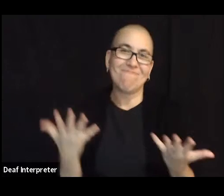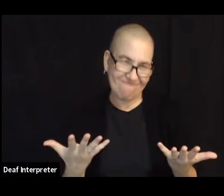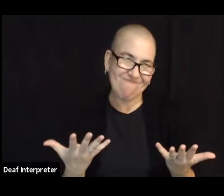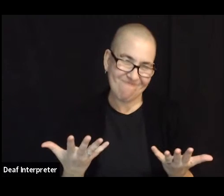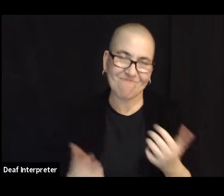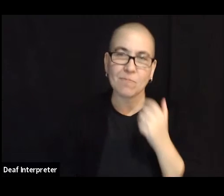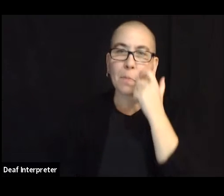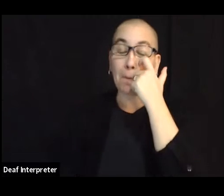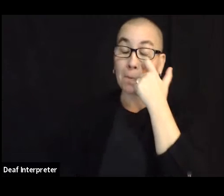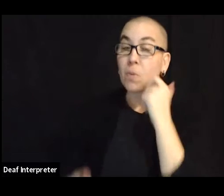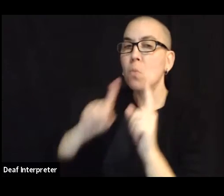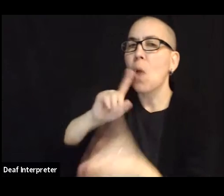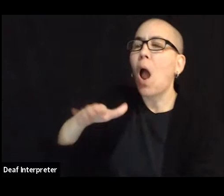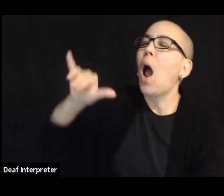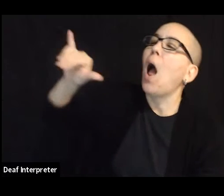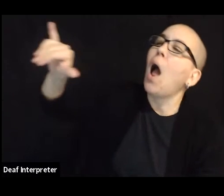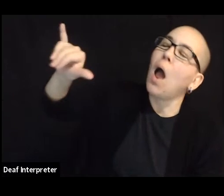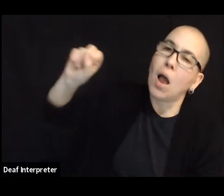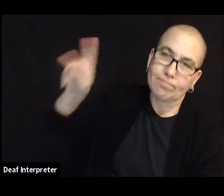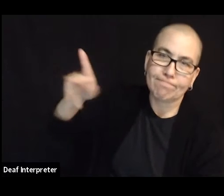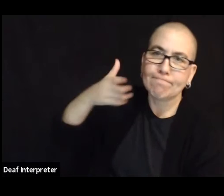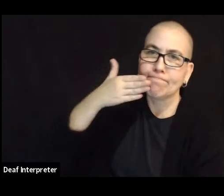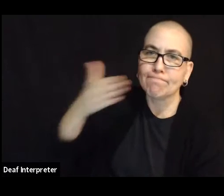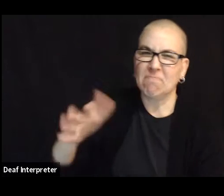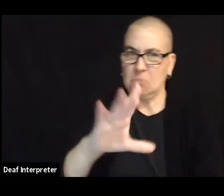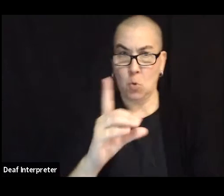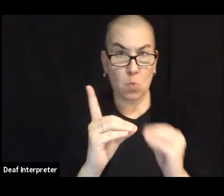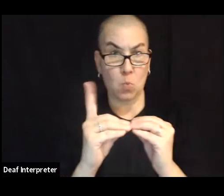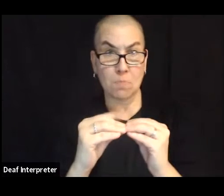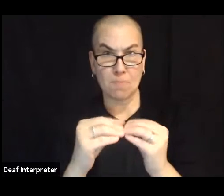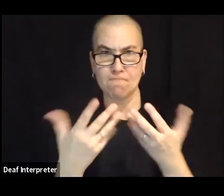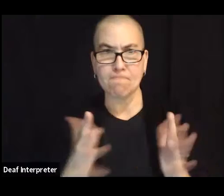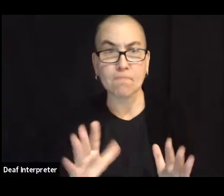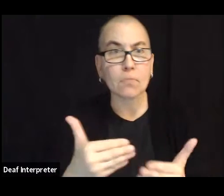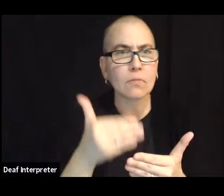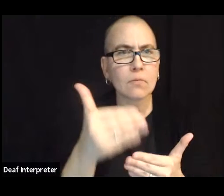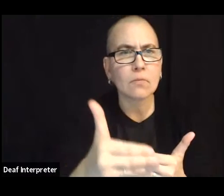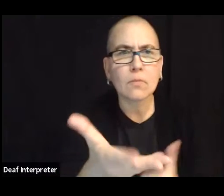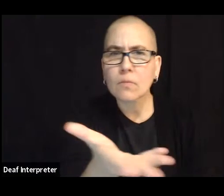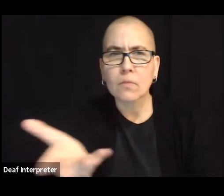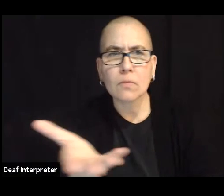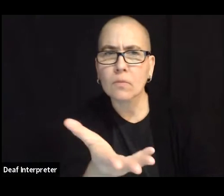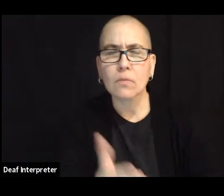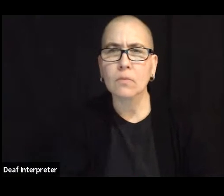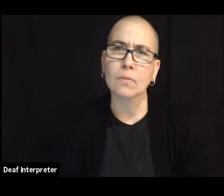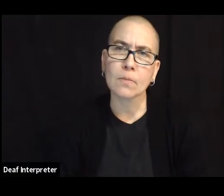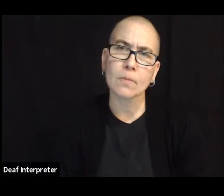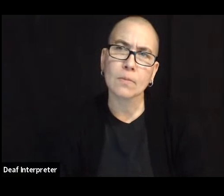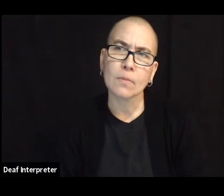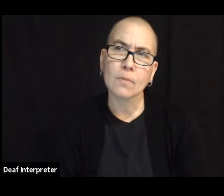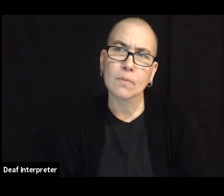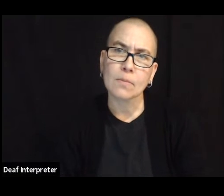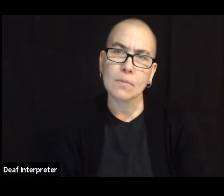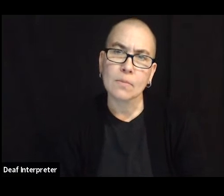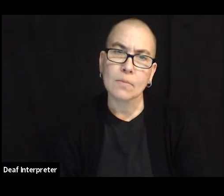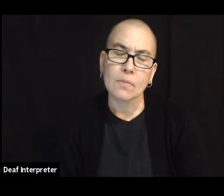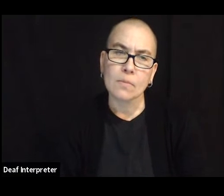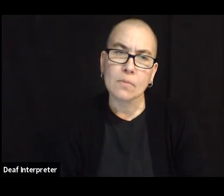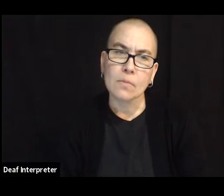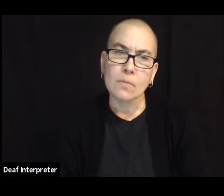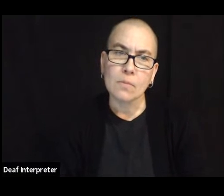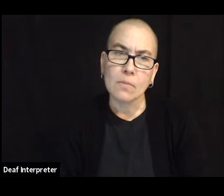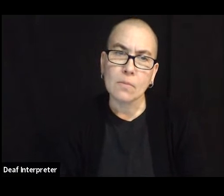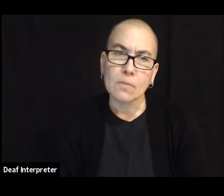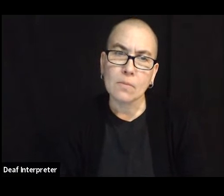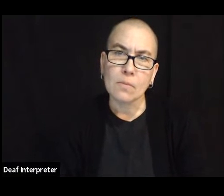Operator, we have time for one more question. Your last question comes from the line of Tom Lydon from Fact 9. Your